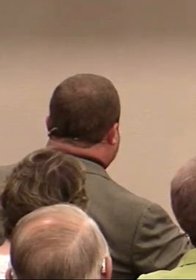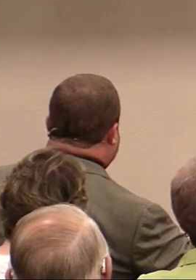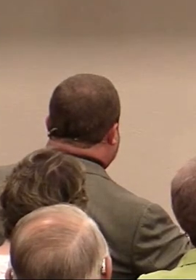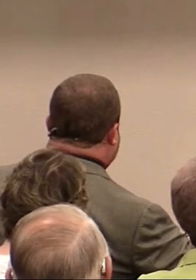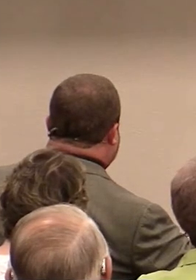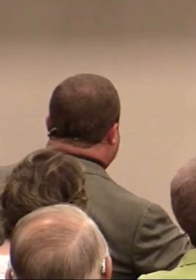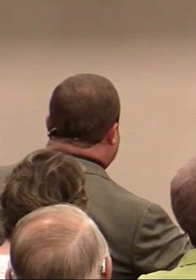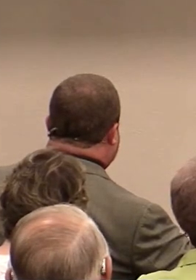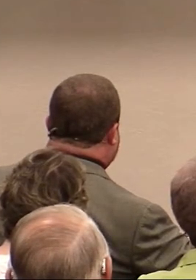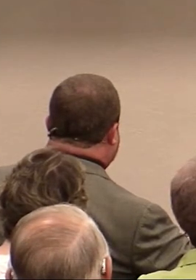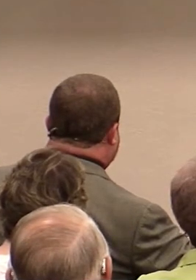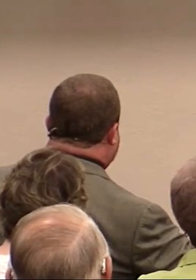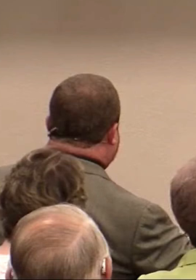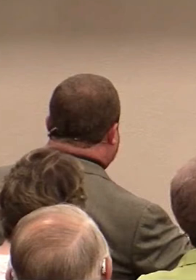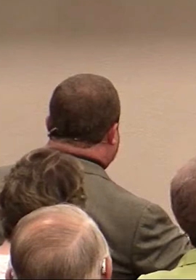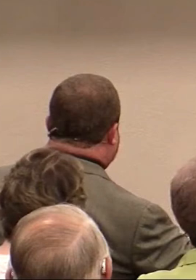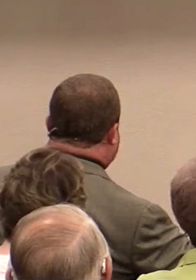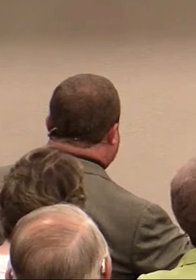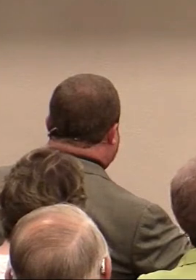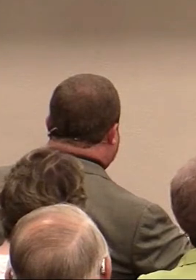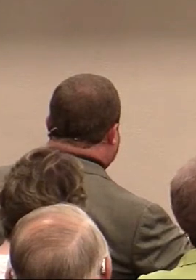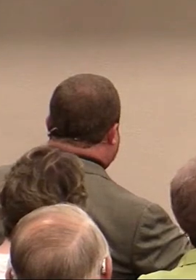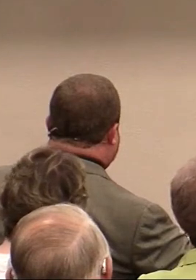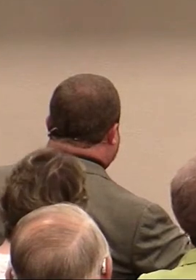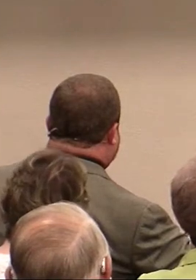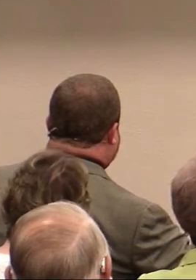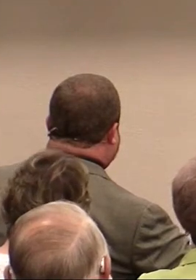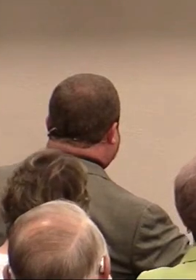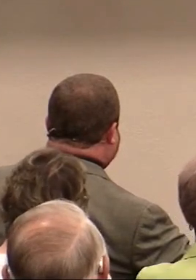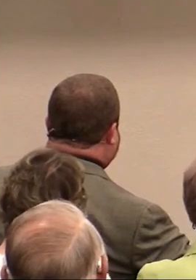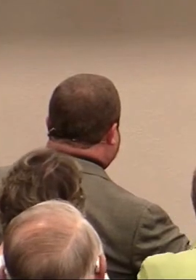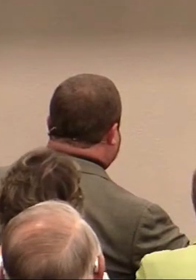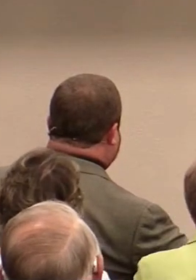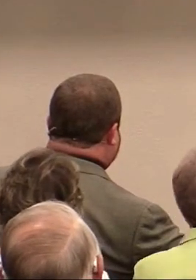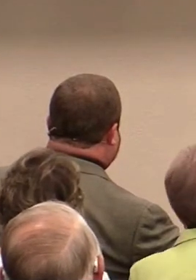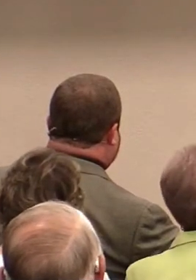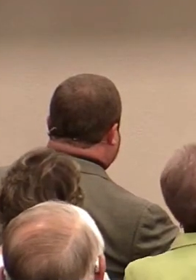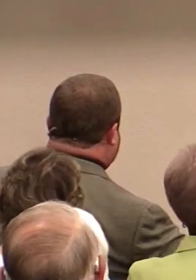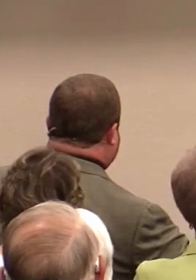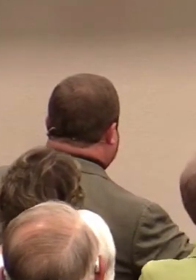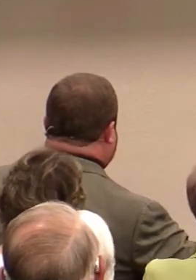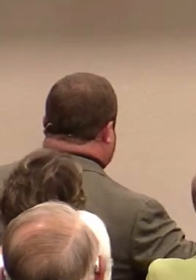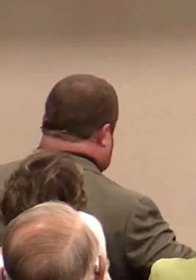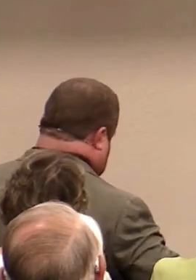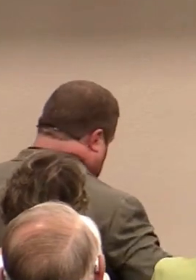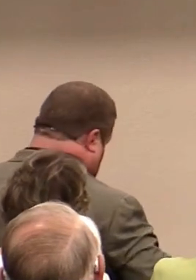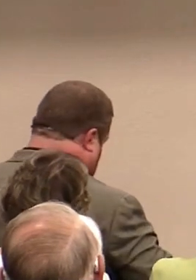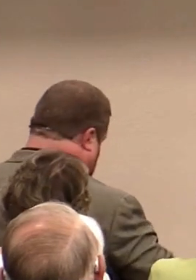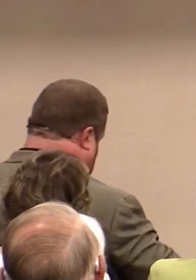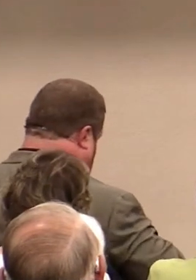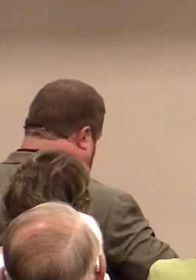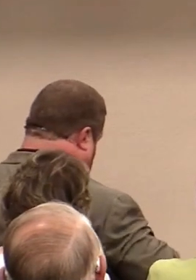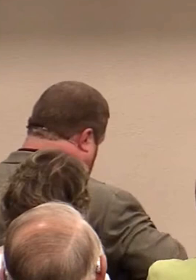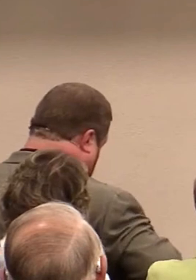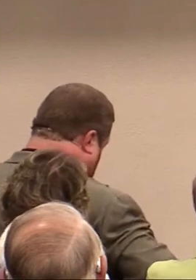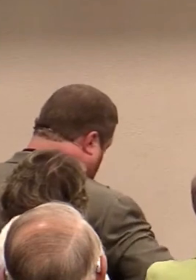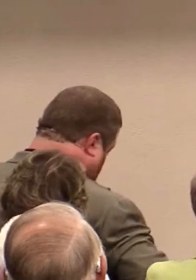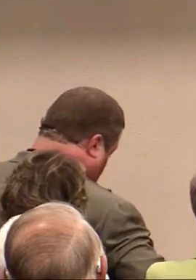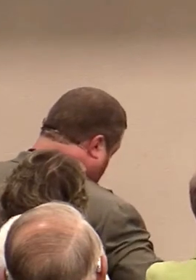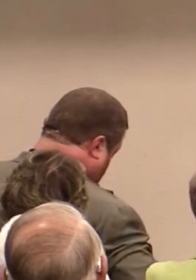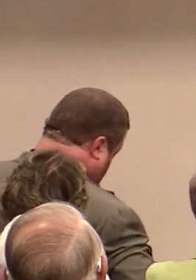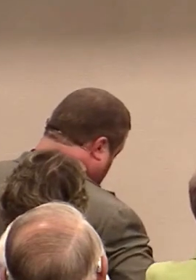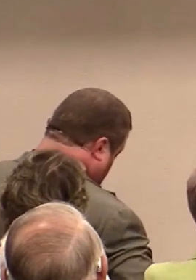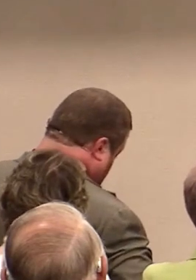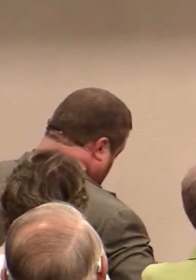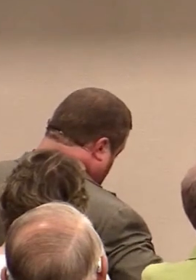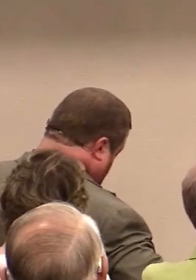lives. I've never had to clean up anything after him, and everything that he does is in good hands.